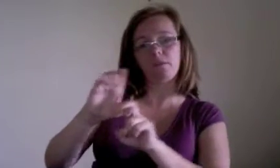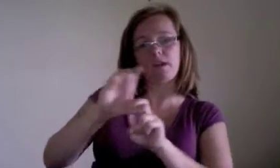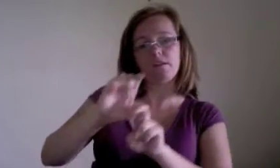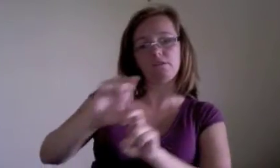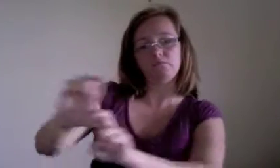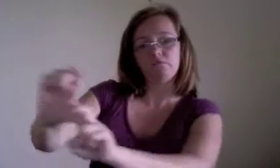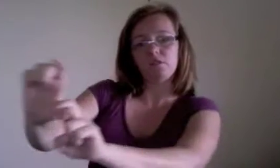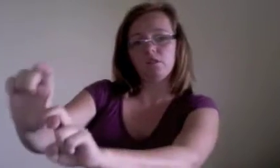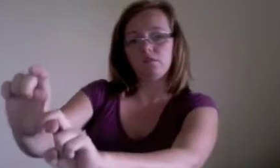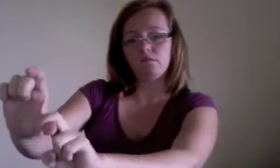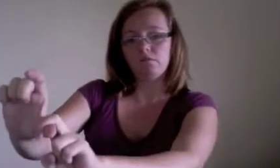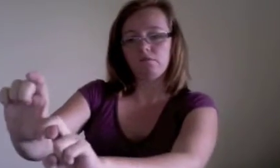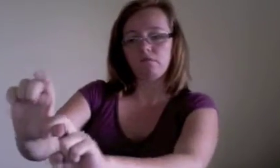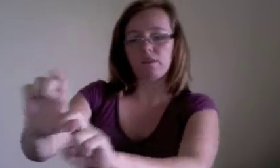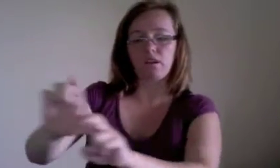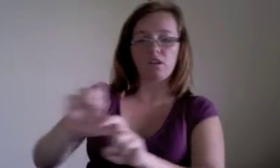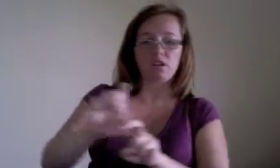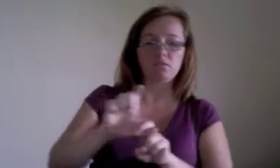that, and that's how you